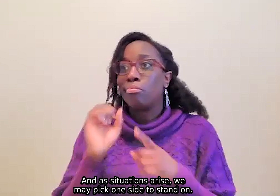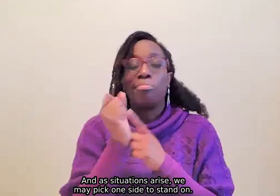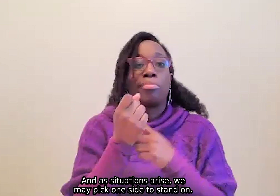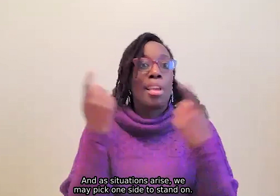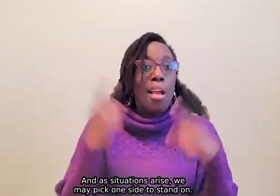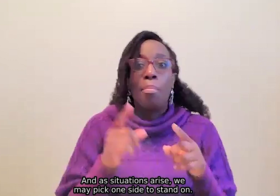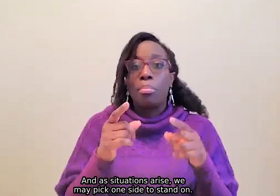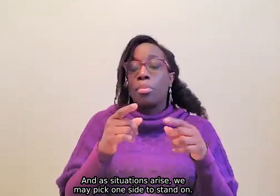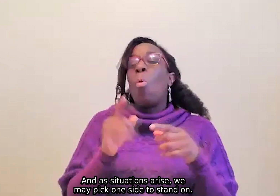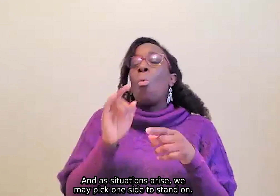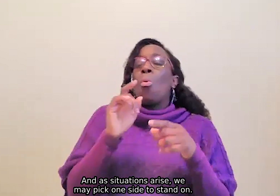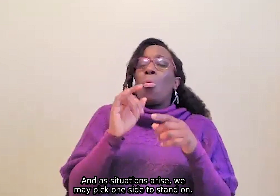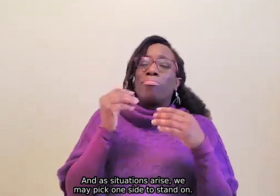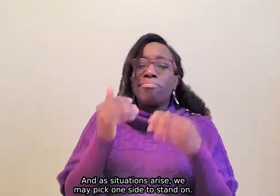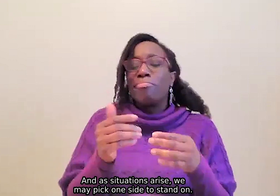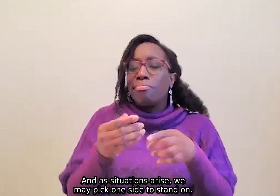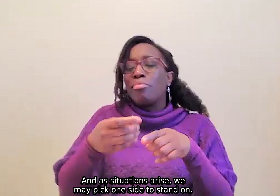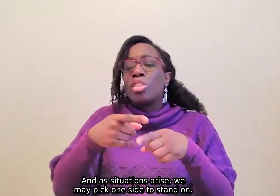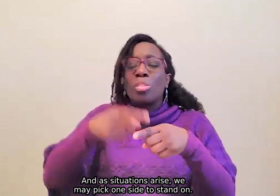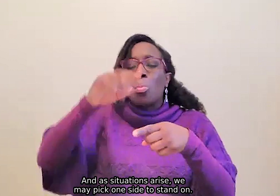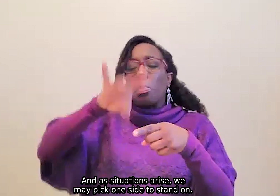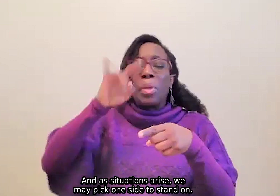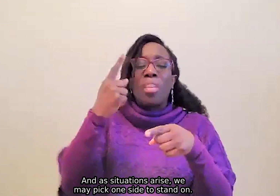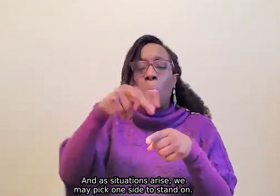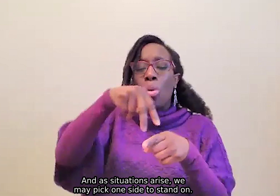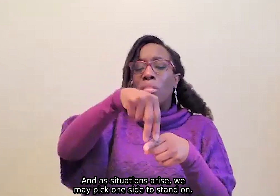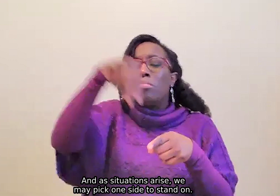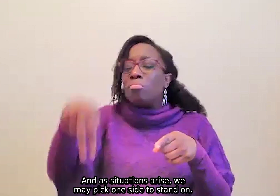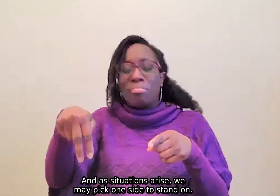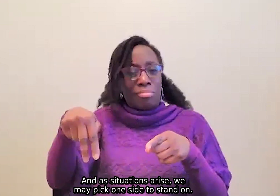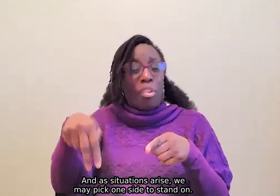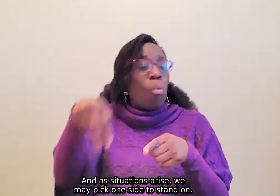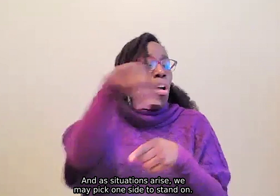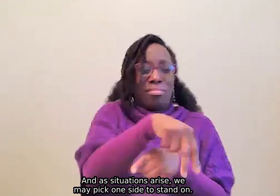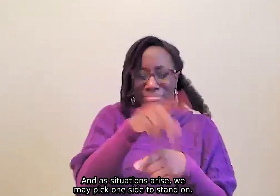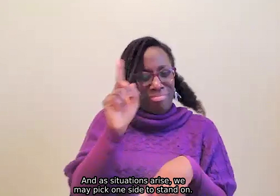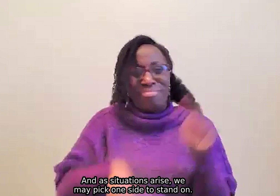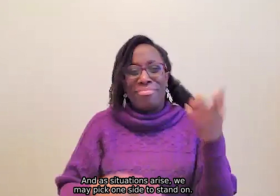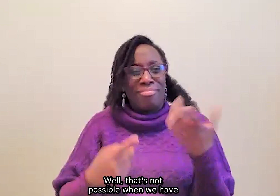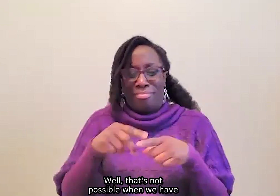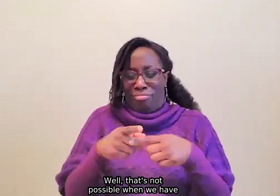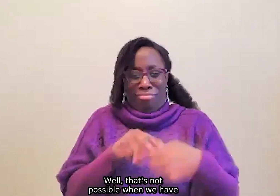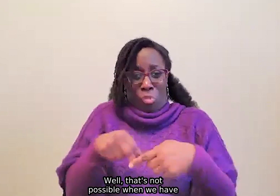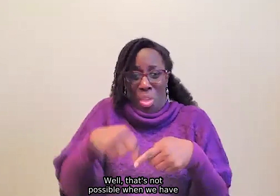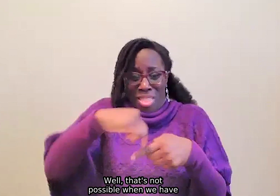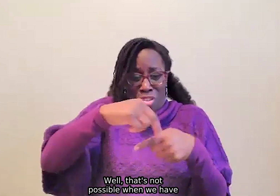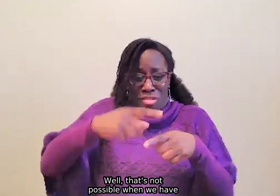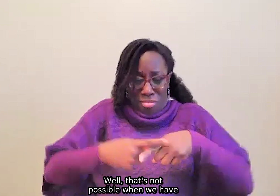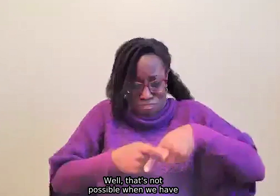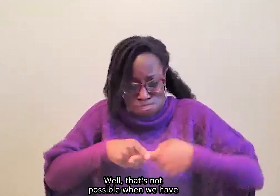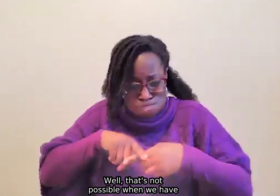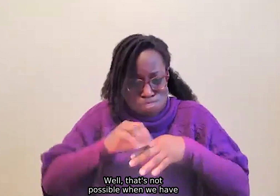And as situations arise, we may pick one side to stand on. Well, that's